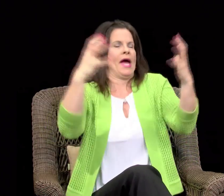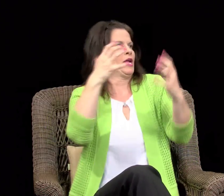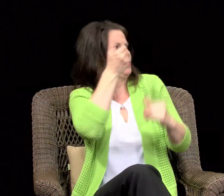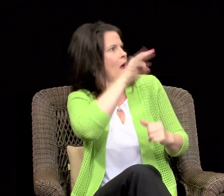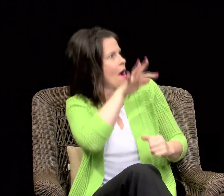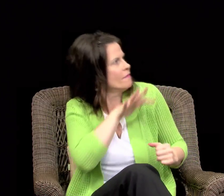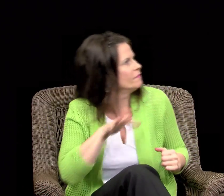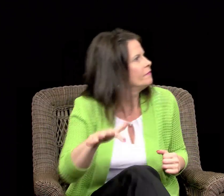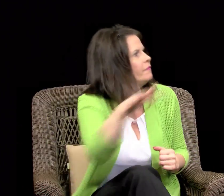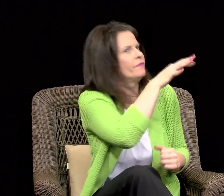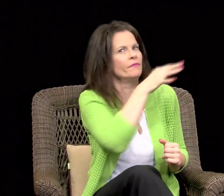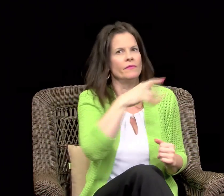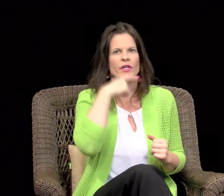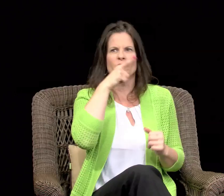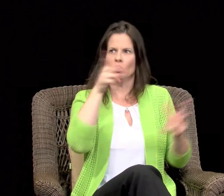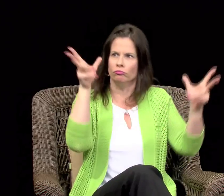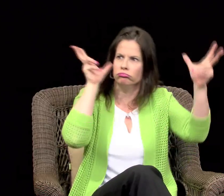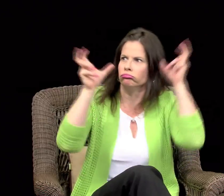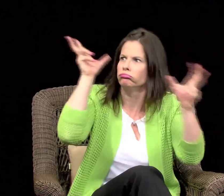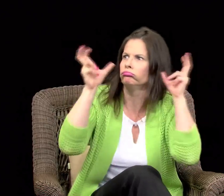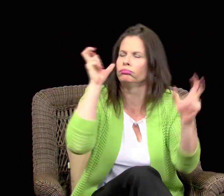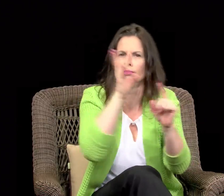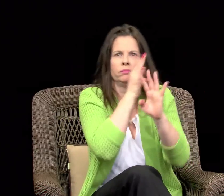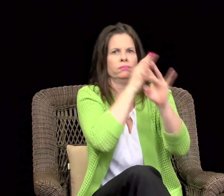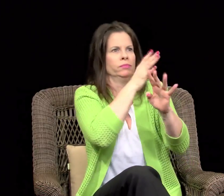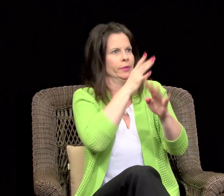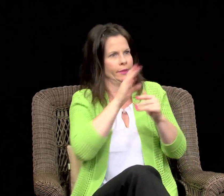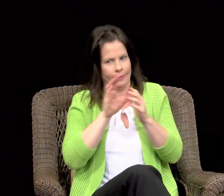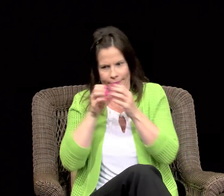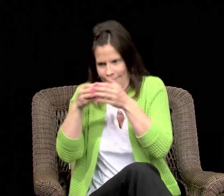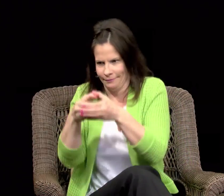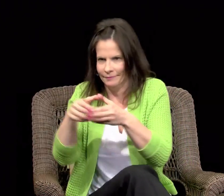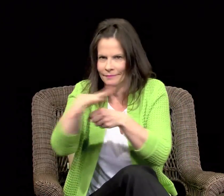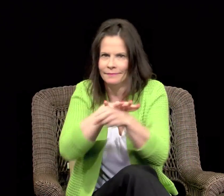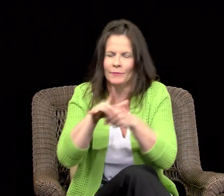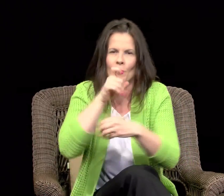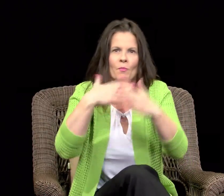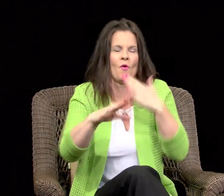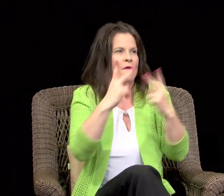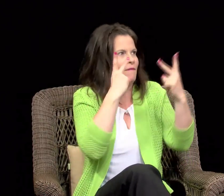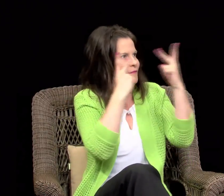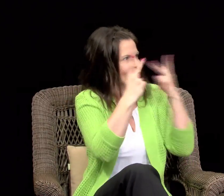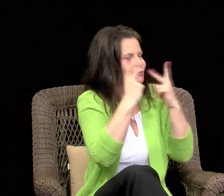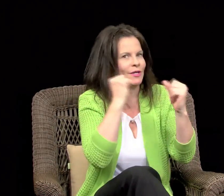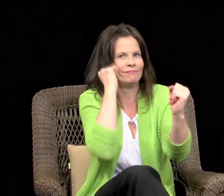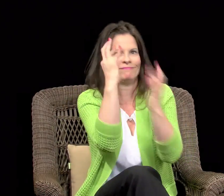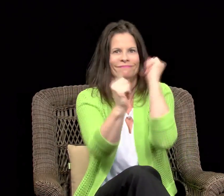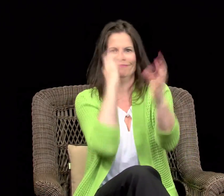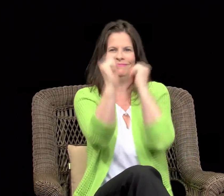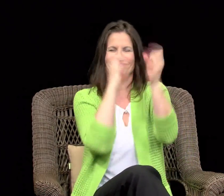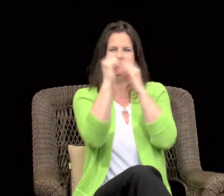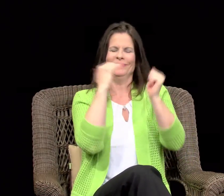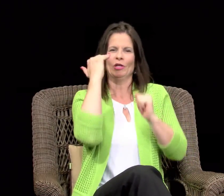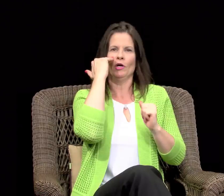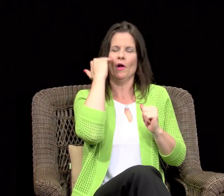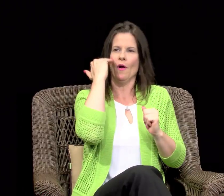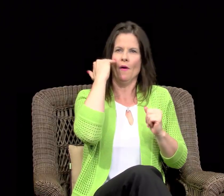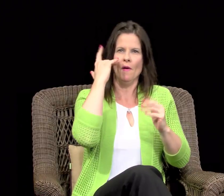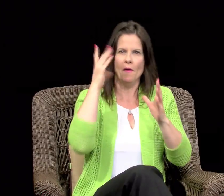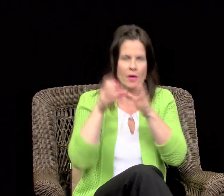from birth, and then they go throughout the world, and they can, with people who can hear, and